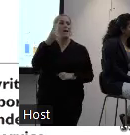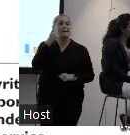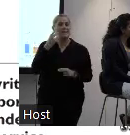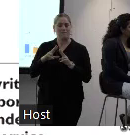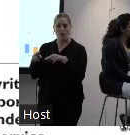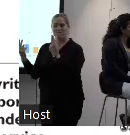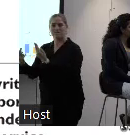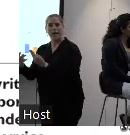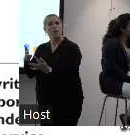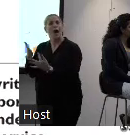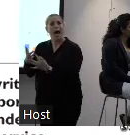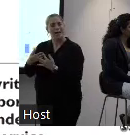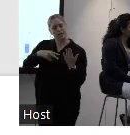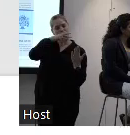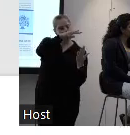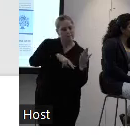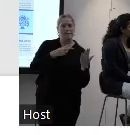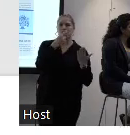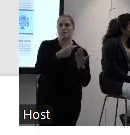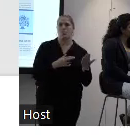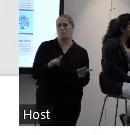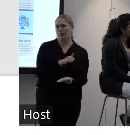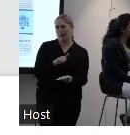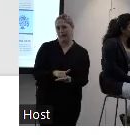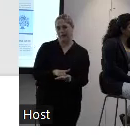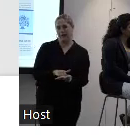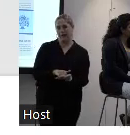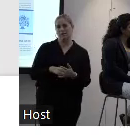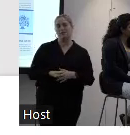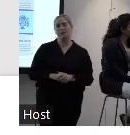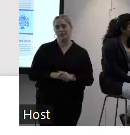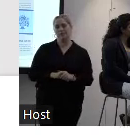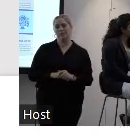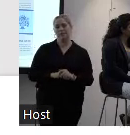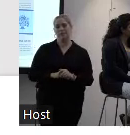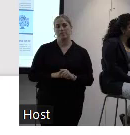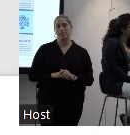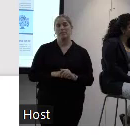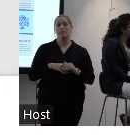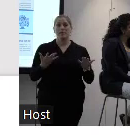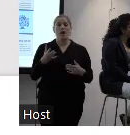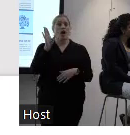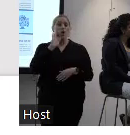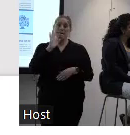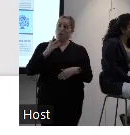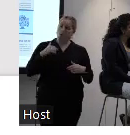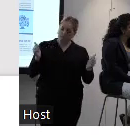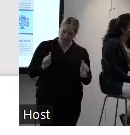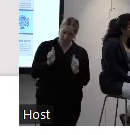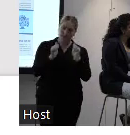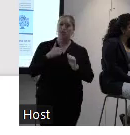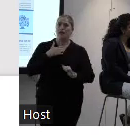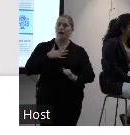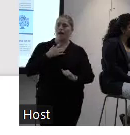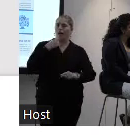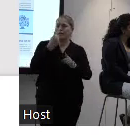presented in an accessible way. So I wanted to now before I wrap up, just bring back what I mentioned at the